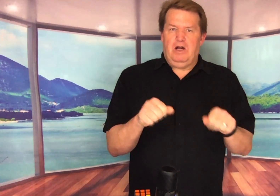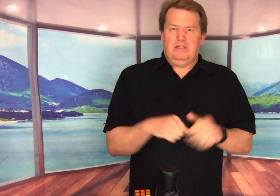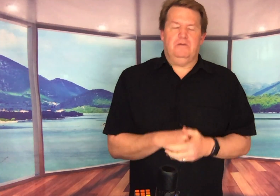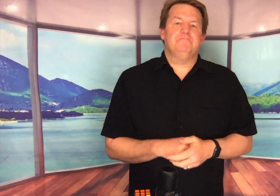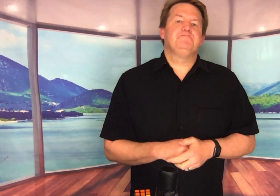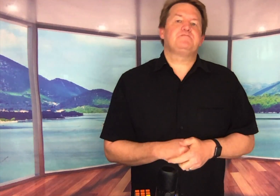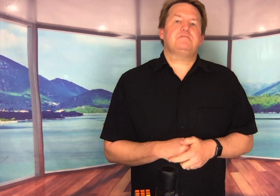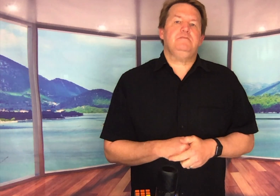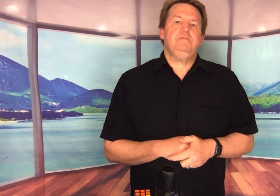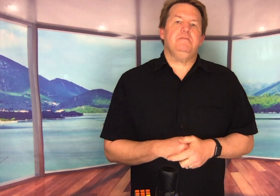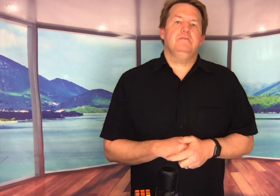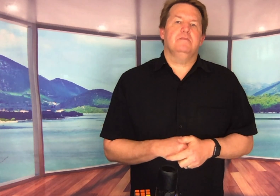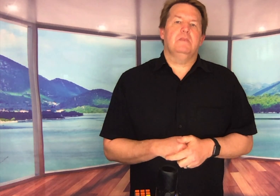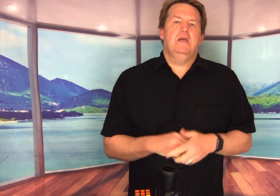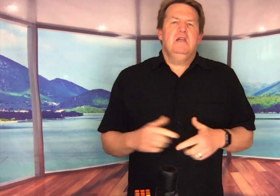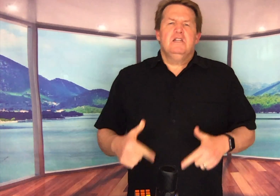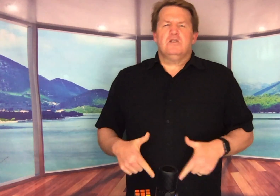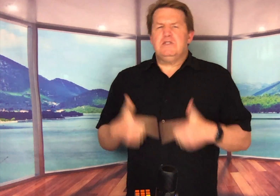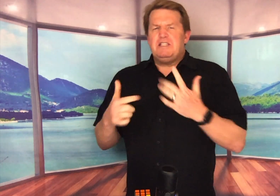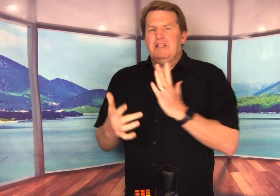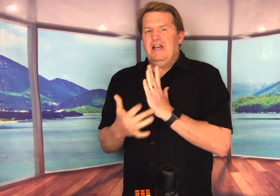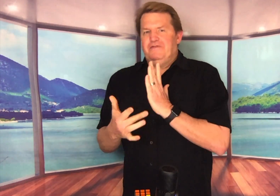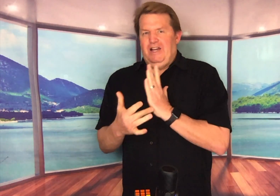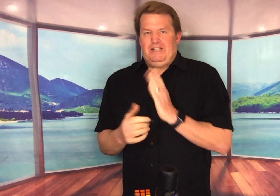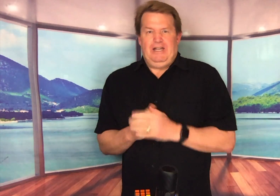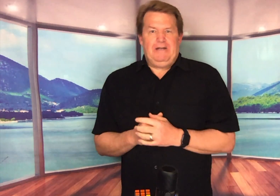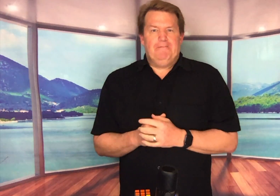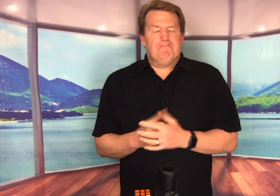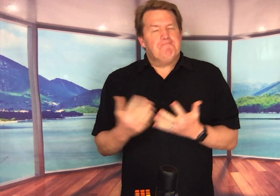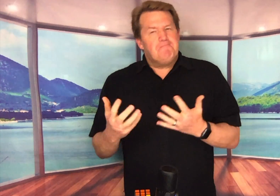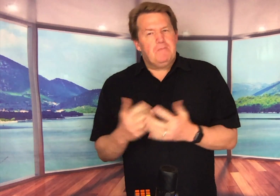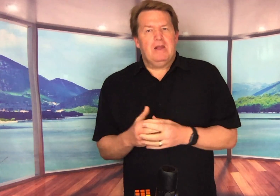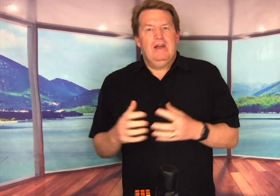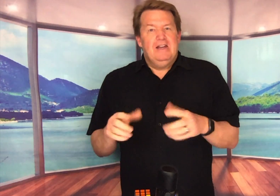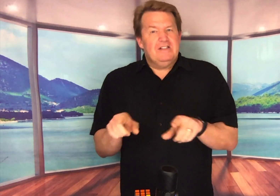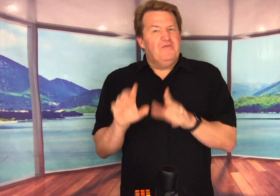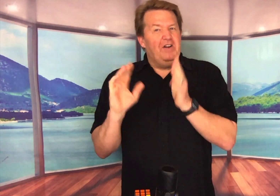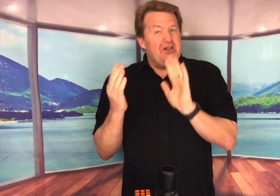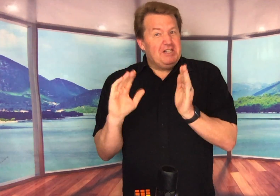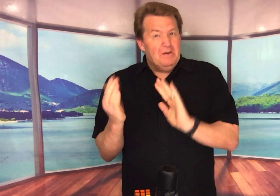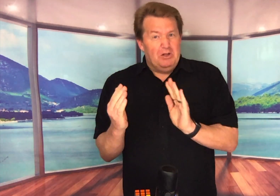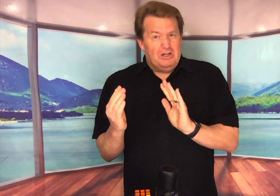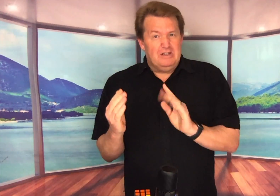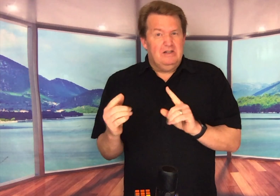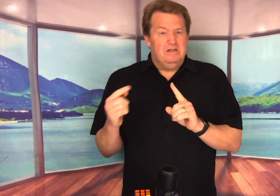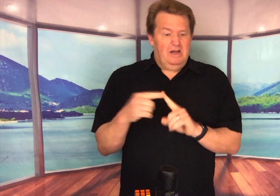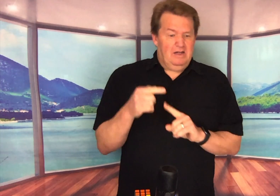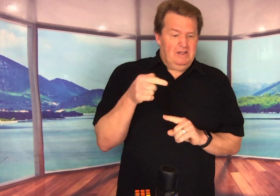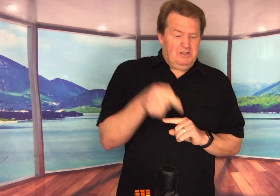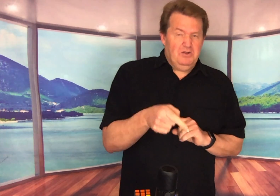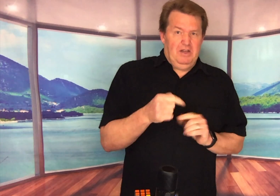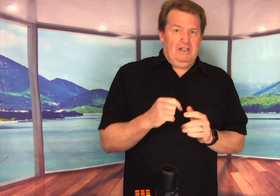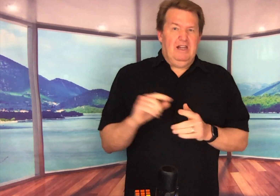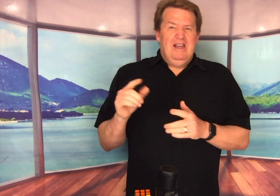possible. So what's the life technique? It's very similar to this, and